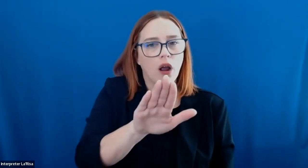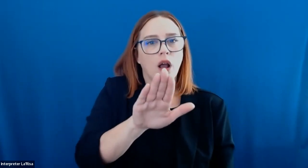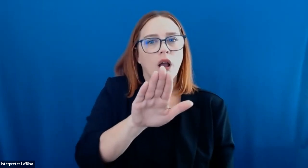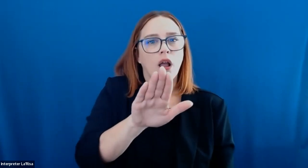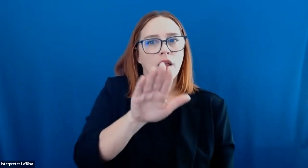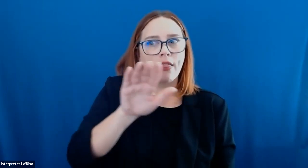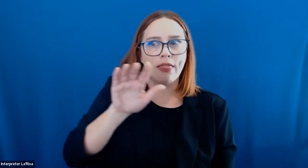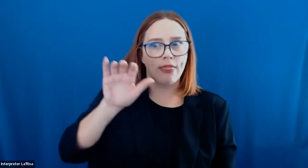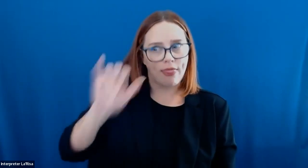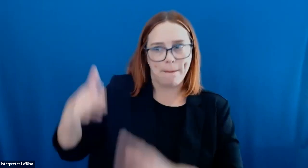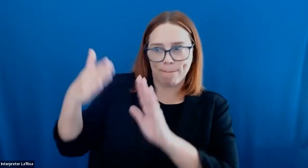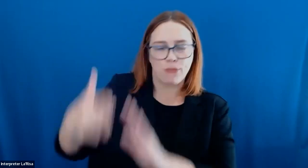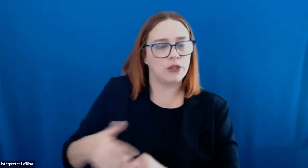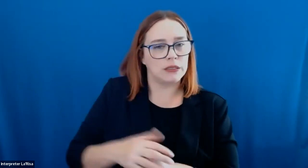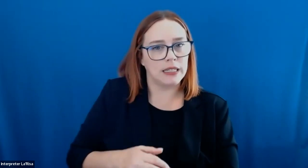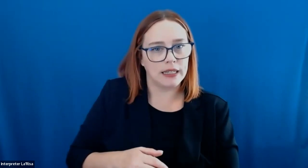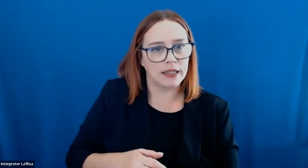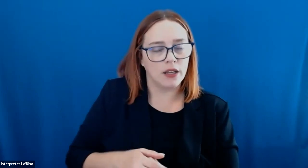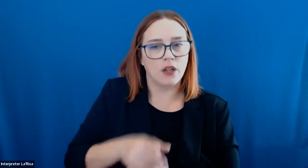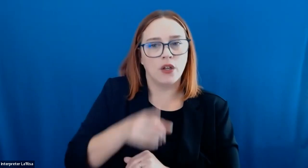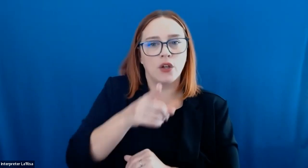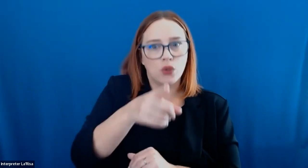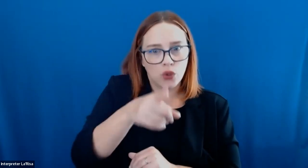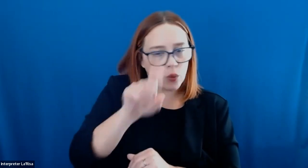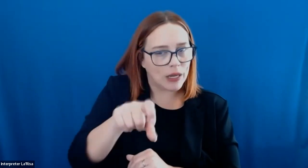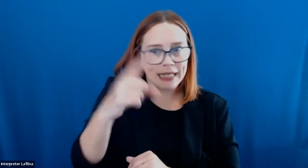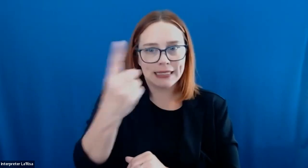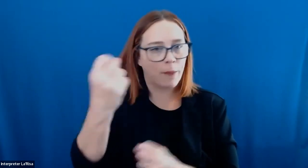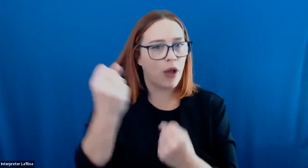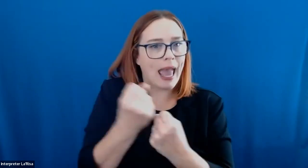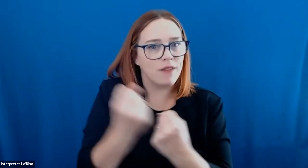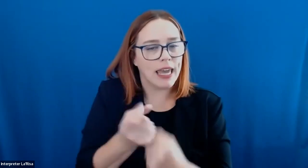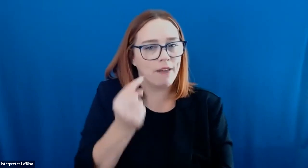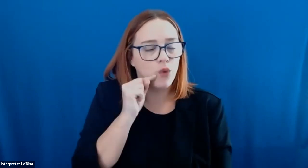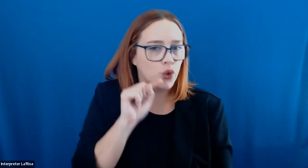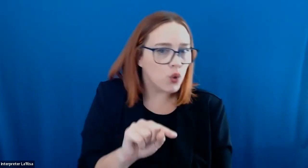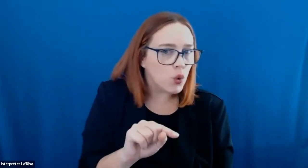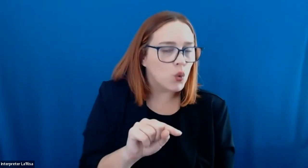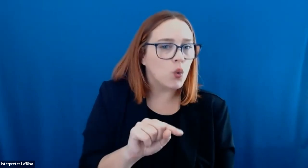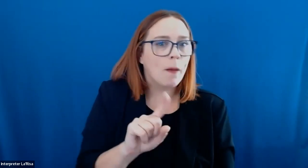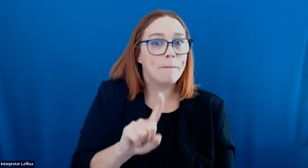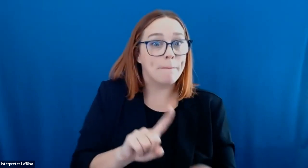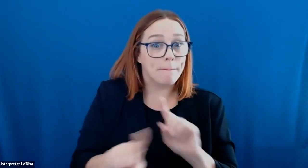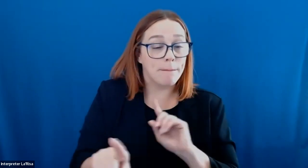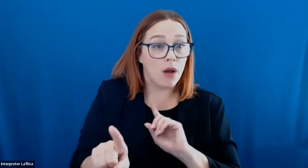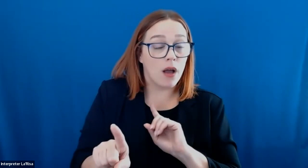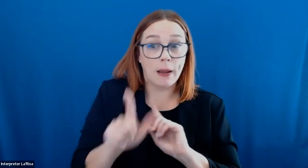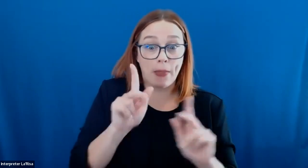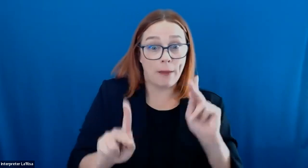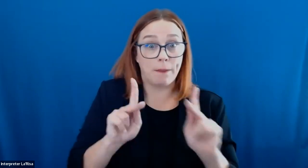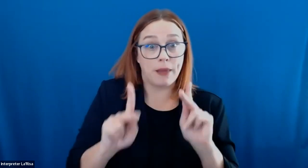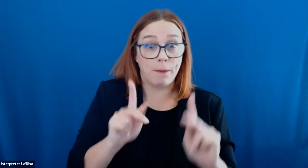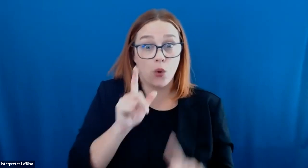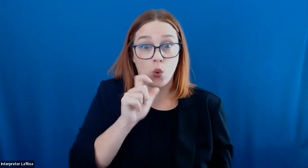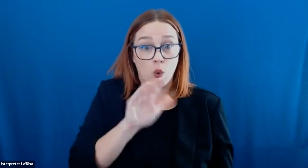the advocacy work, and better yet, you need someone to advocate for you, but the people that you are talking to